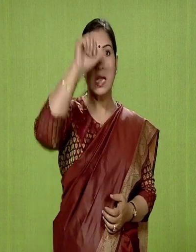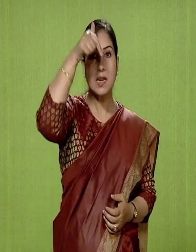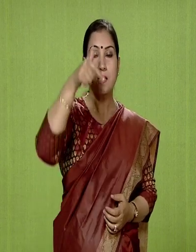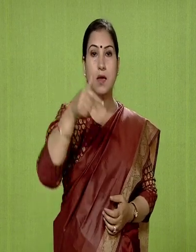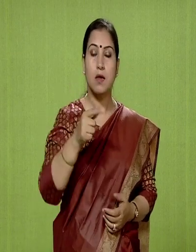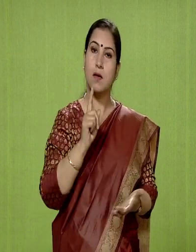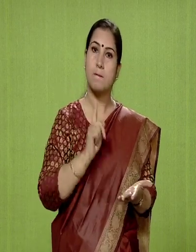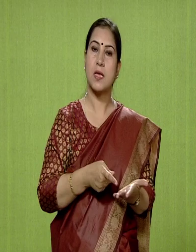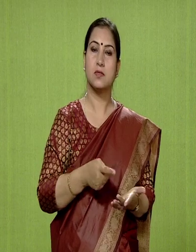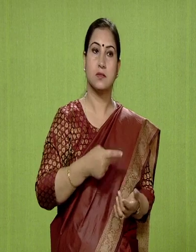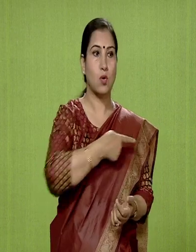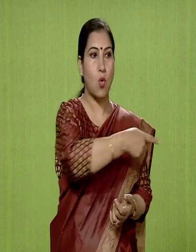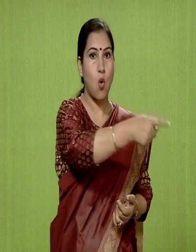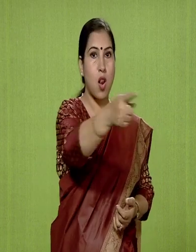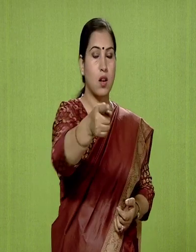India should become a democracy.